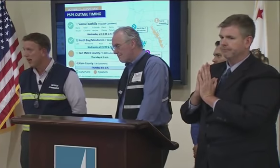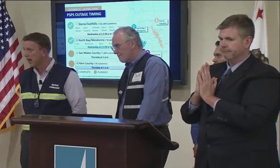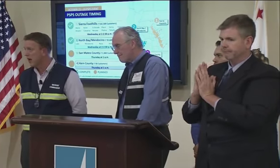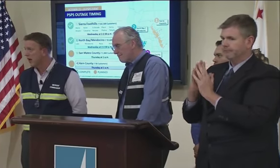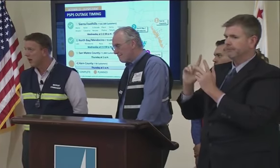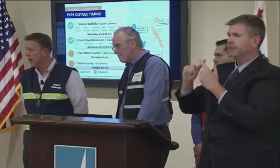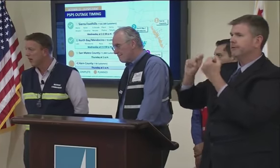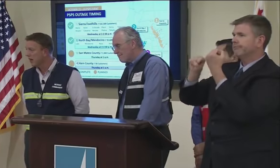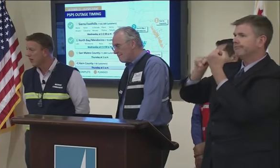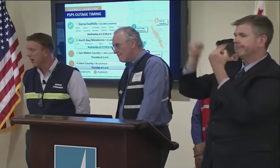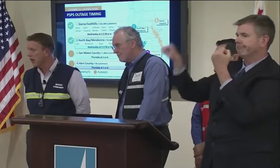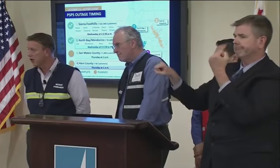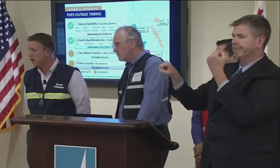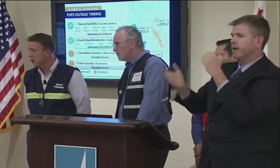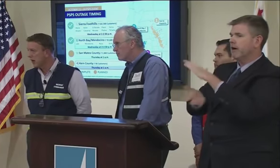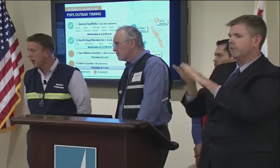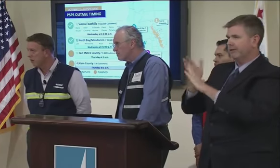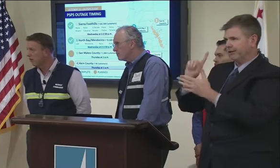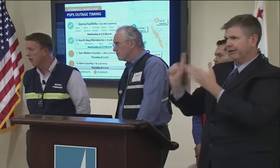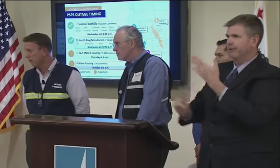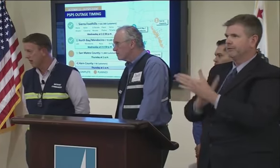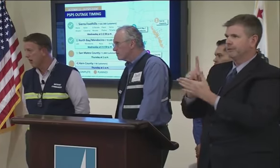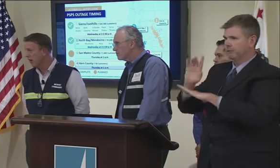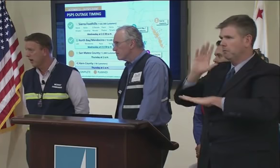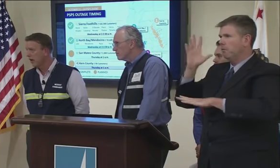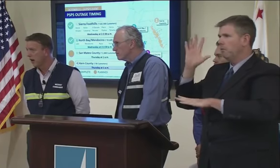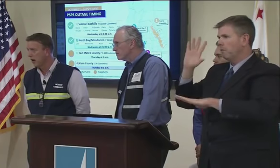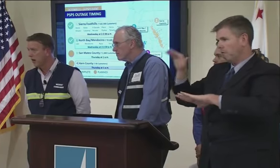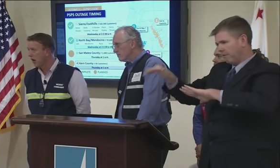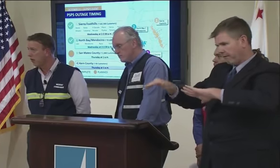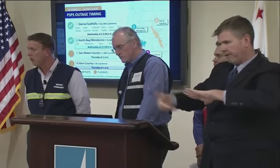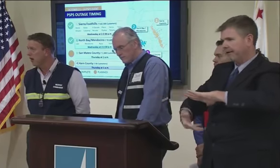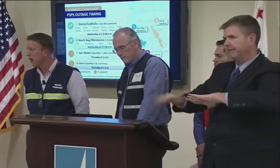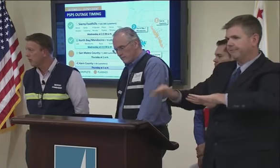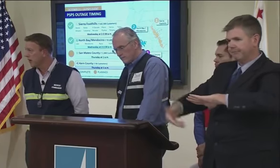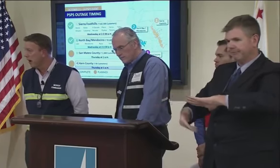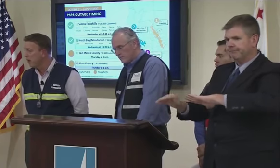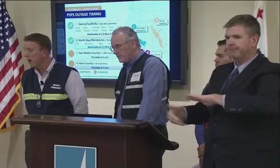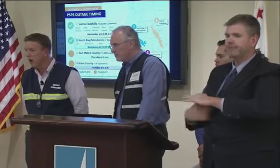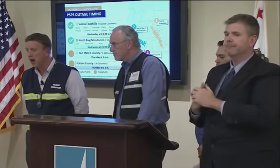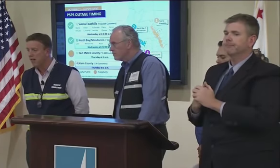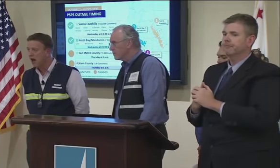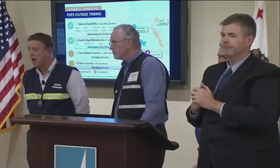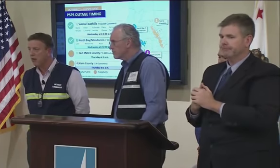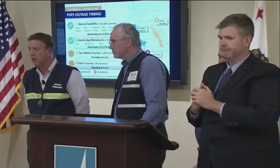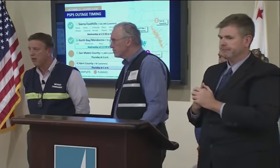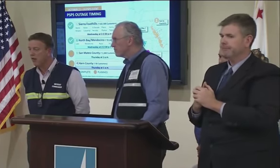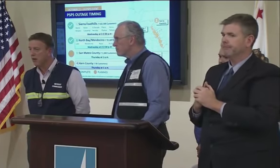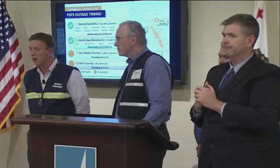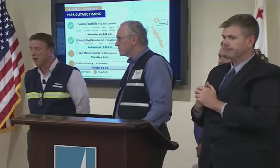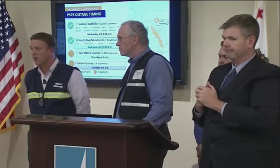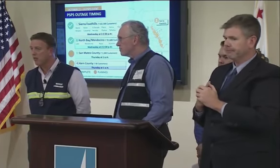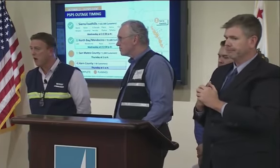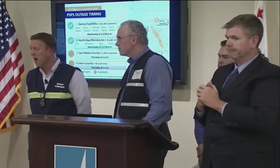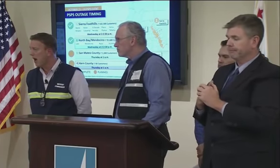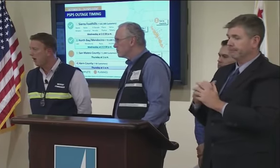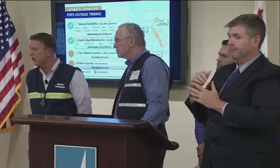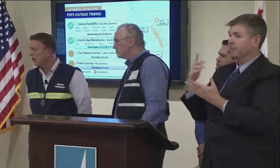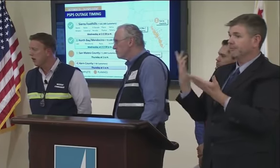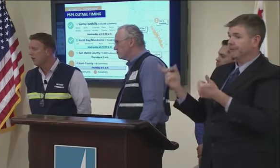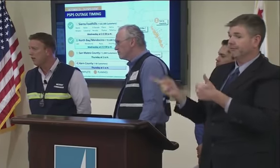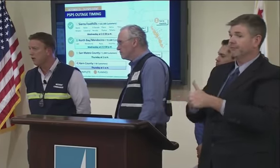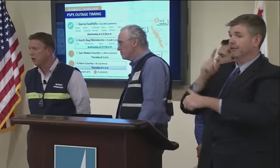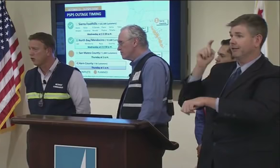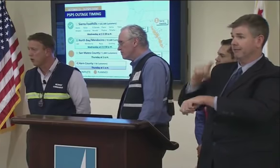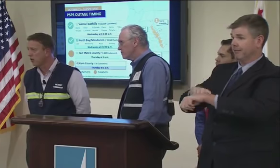we've taken the advantage to do that. So we've extended the hours to 8 p.m. Have not received any requests, to my